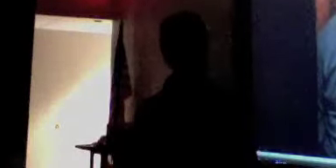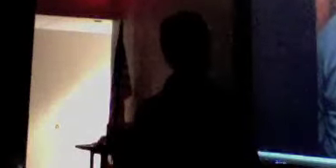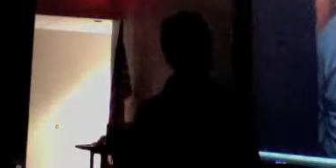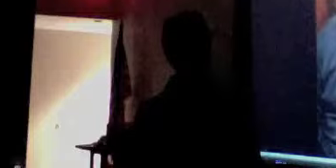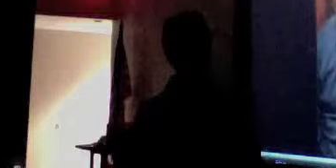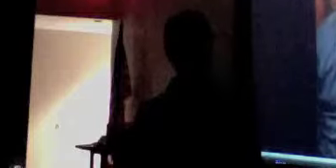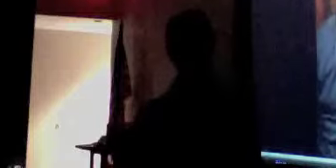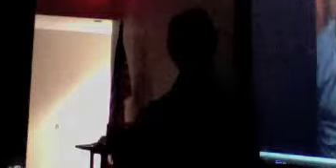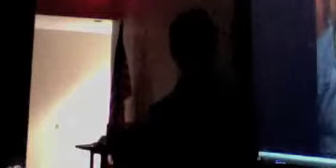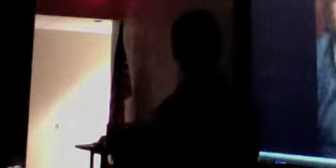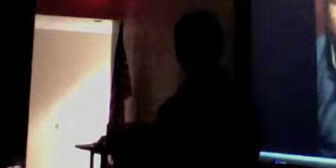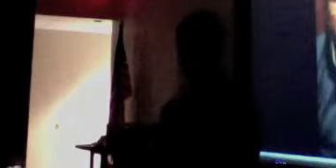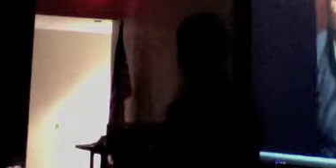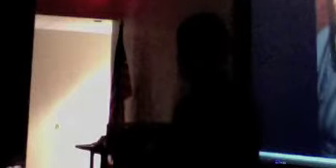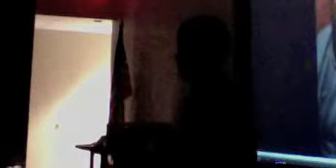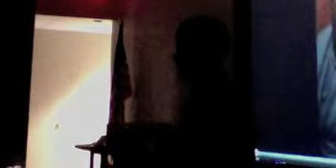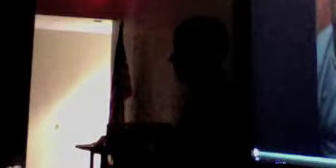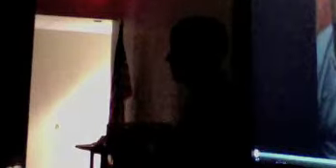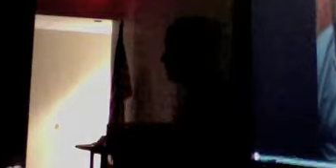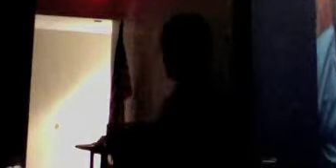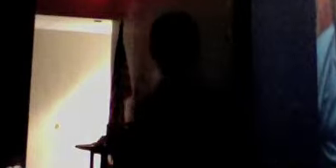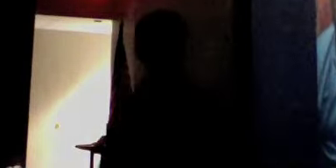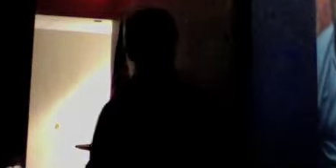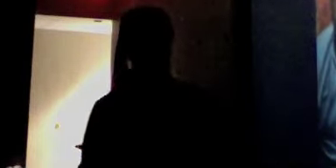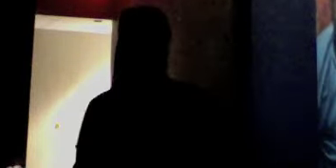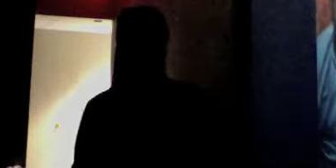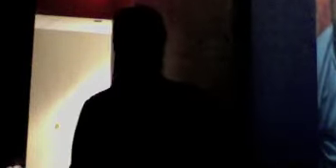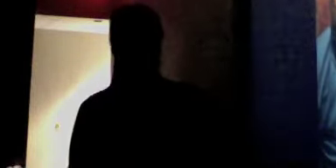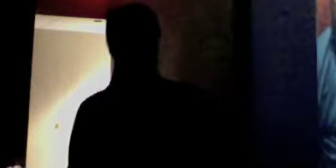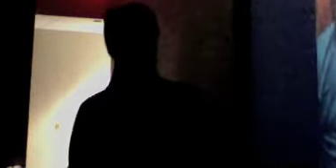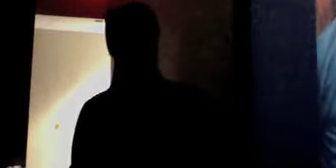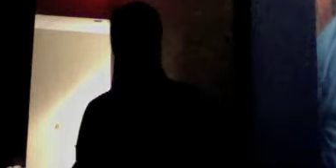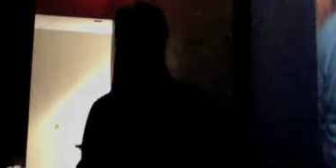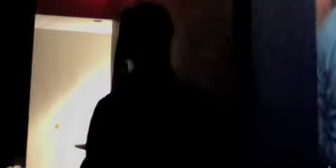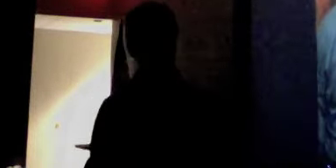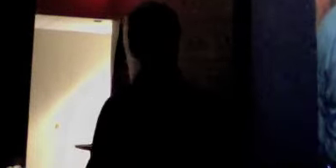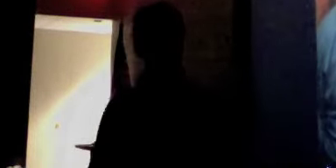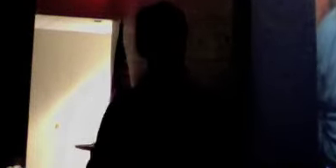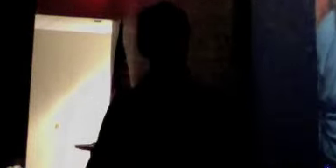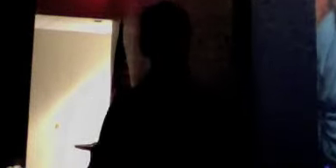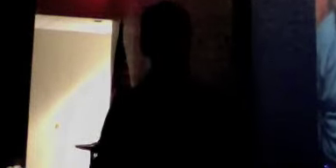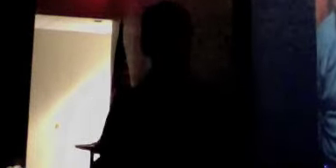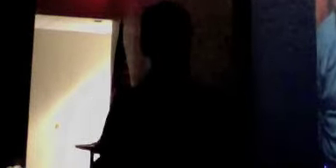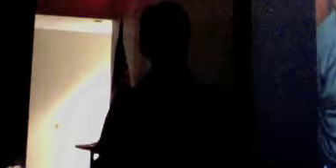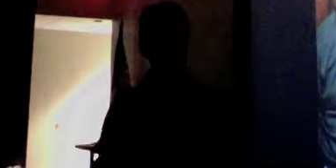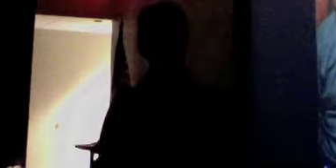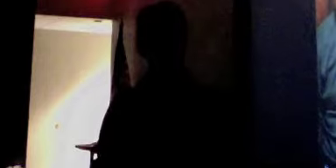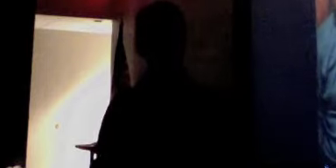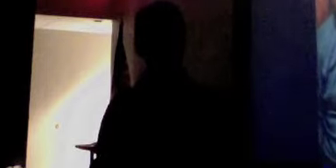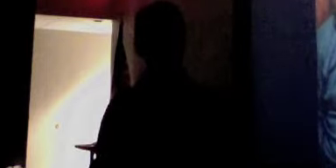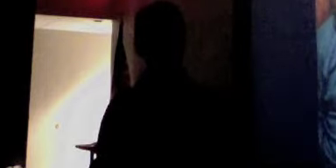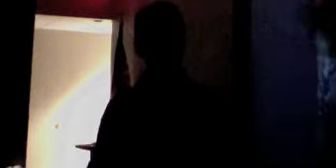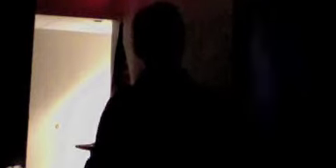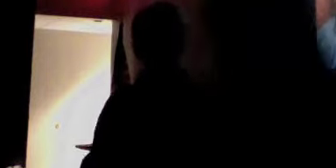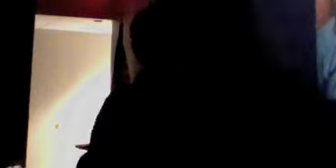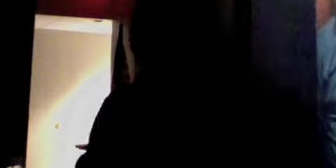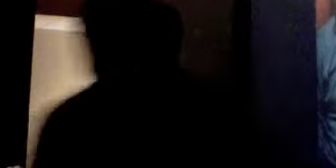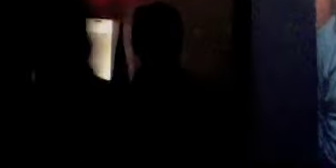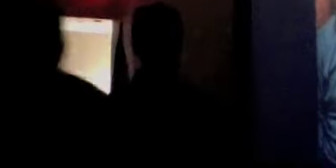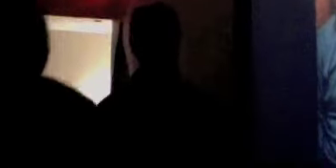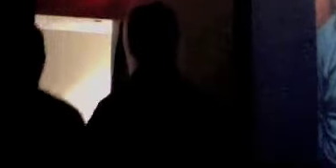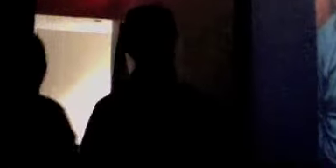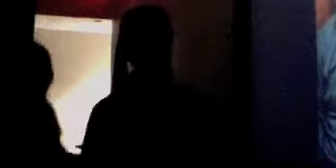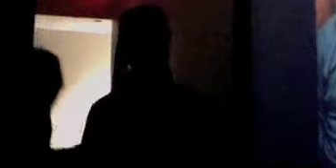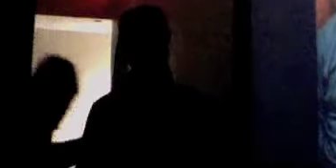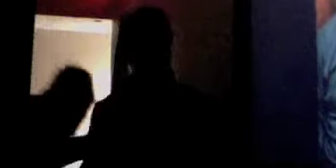all right, here we go. Here's go. My name is Sam Maluccio. I graduated Mention High School in 1996 in Metro, Ohio. As